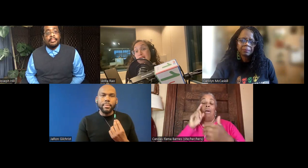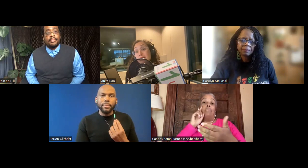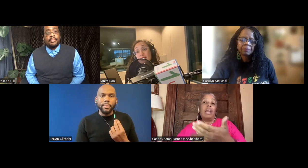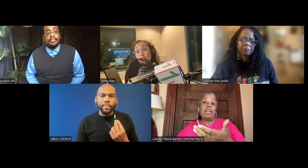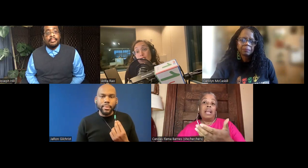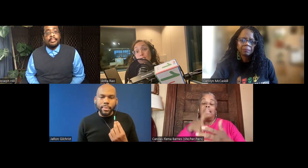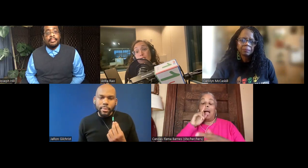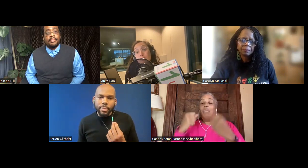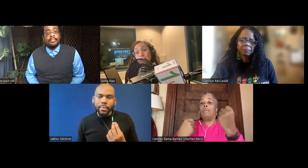for them?